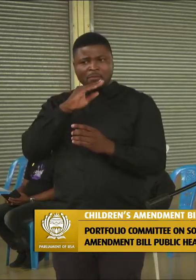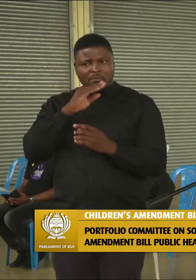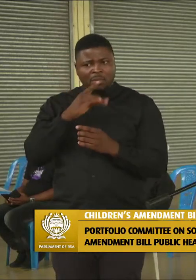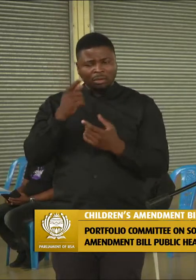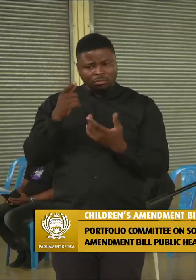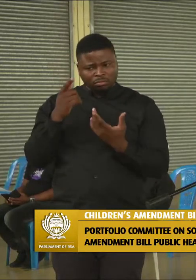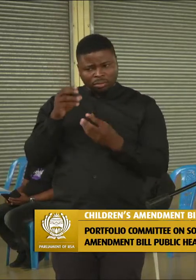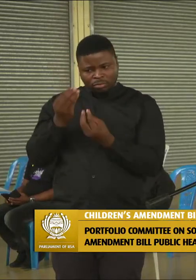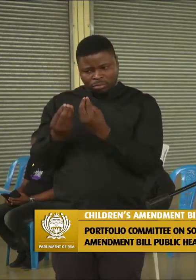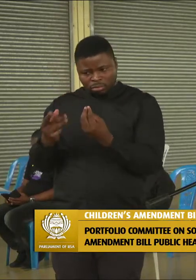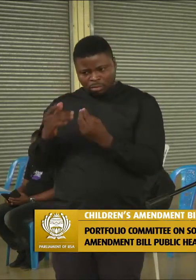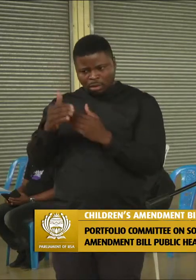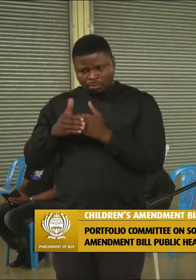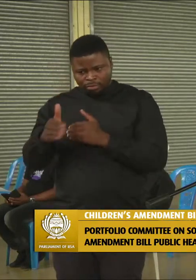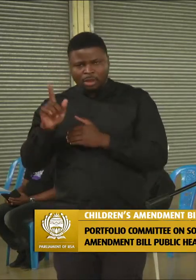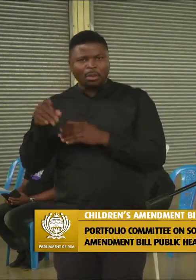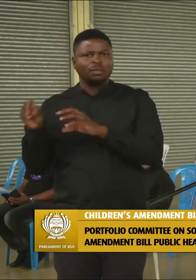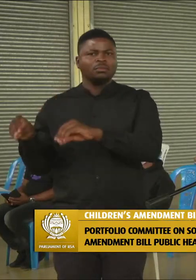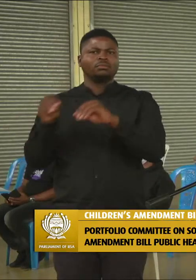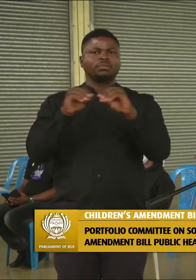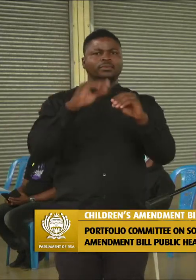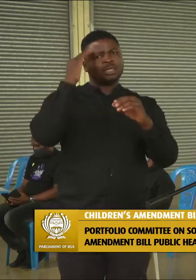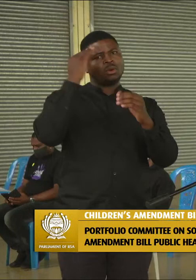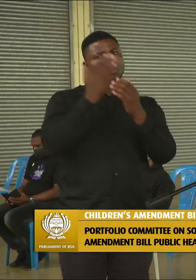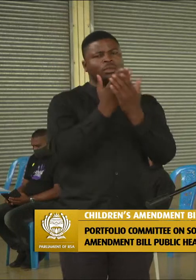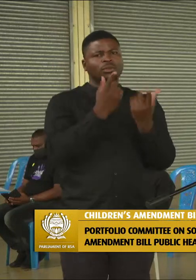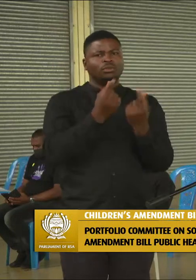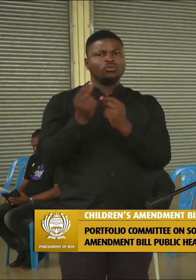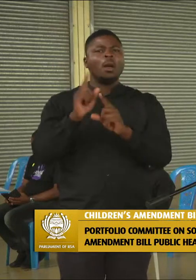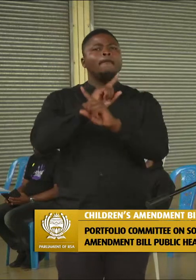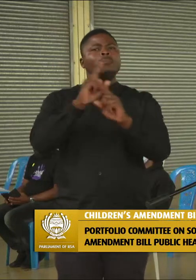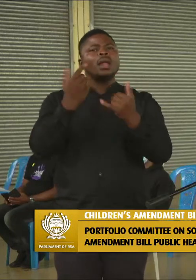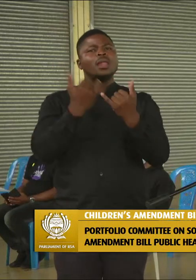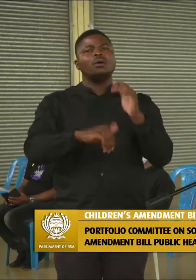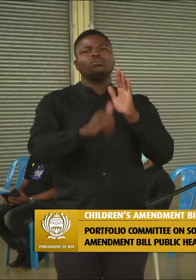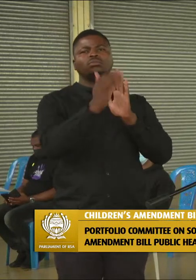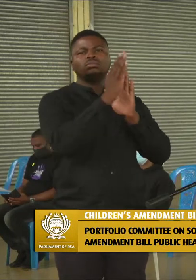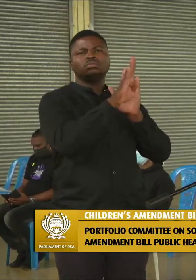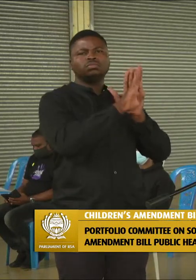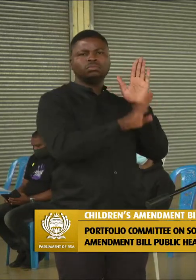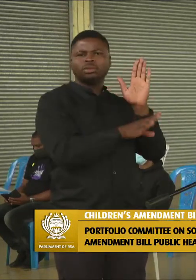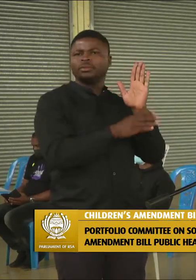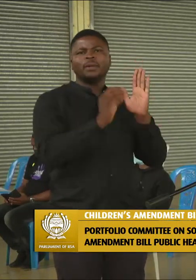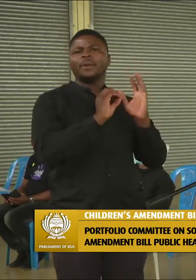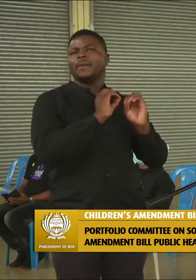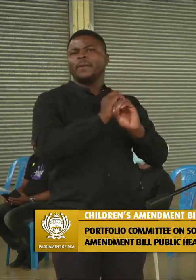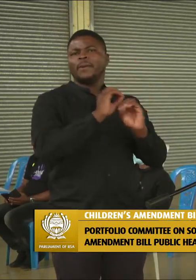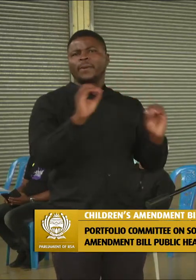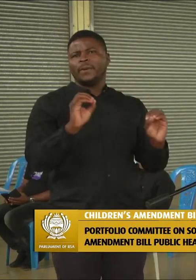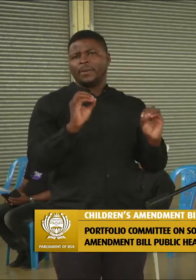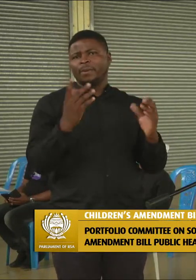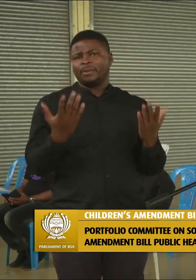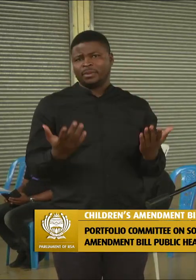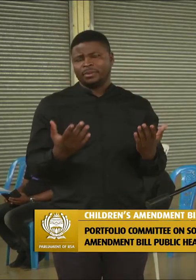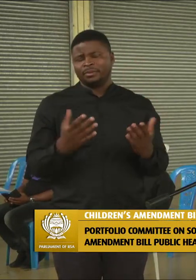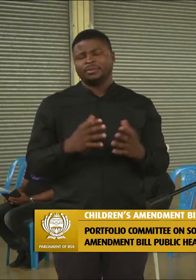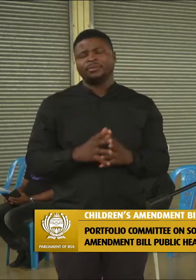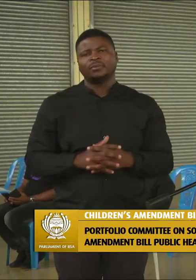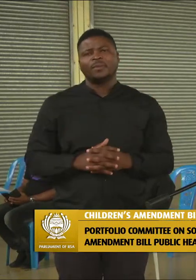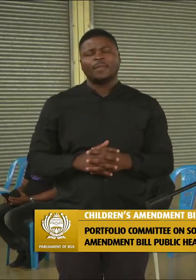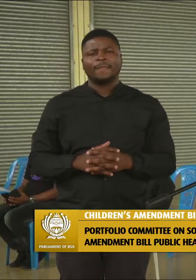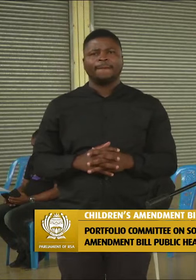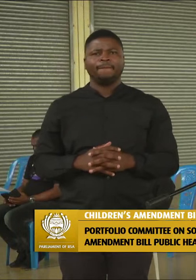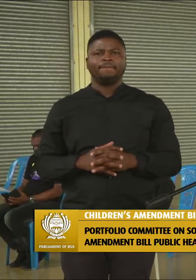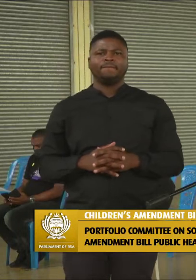which mhlawumbe uzobhekana nengalo yomthetho ayikho into enjalo kwibill yethu. The bill is good in terms